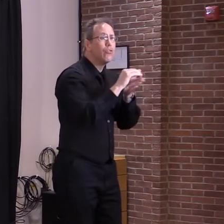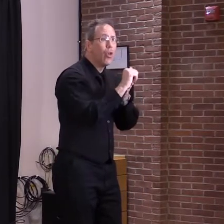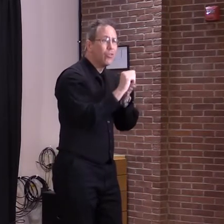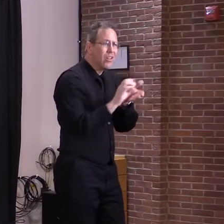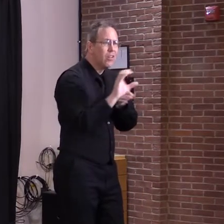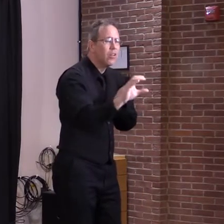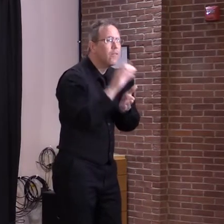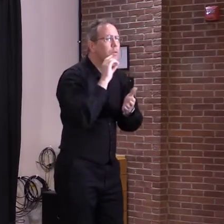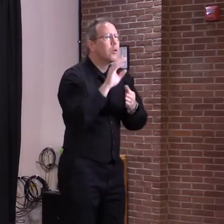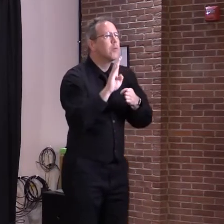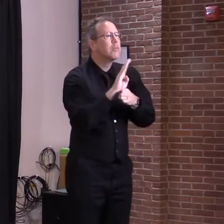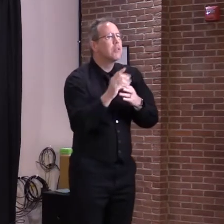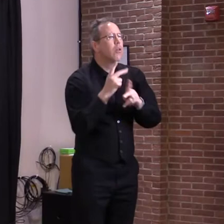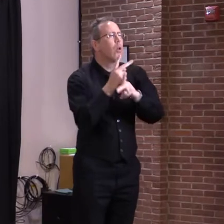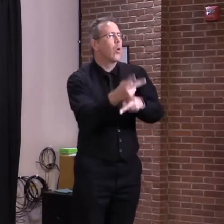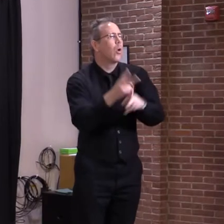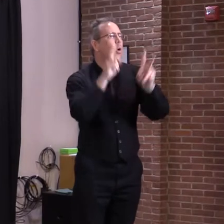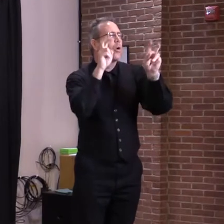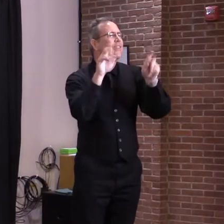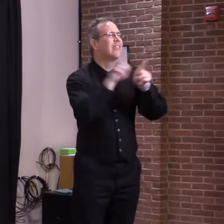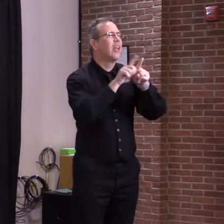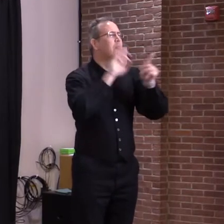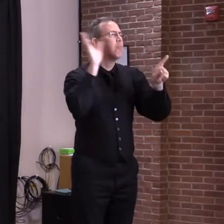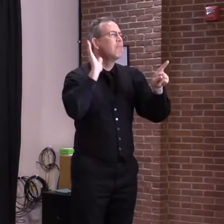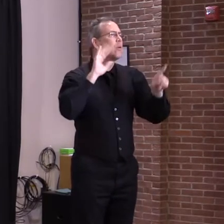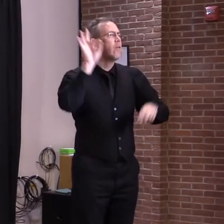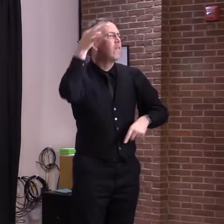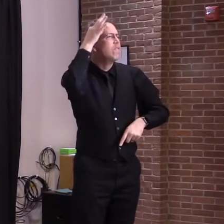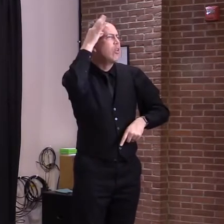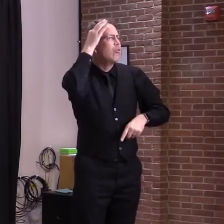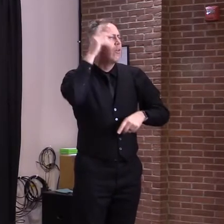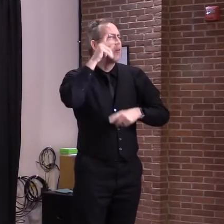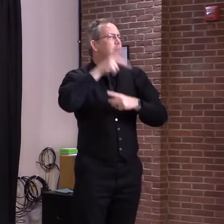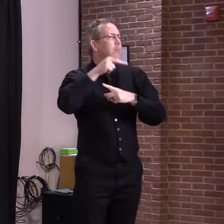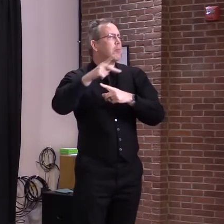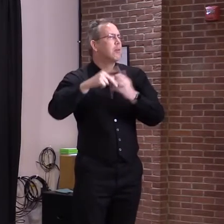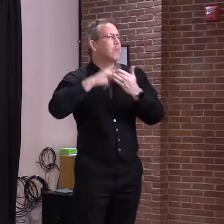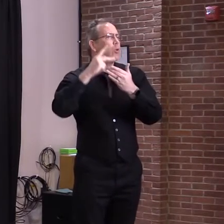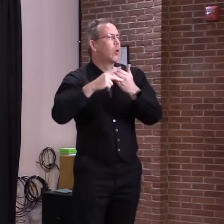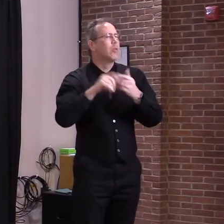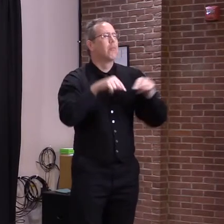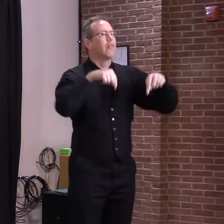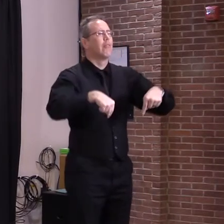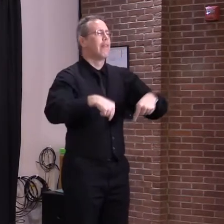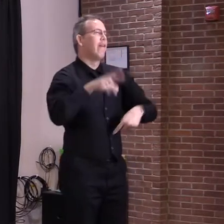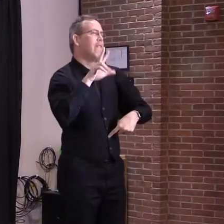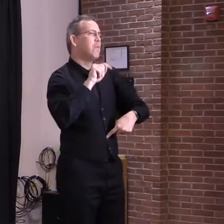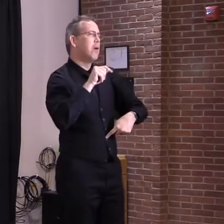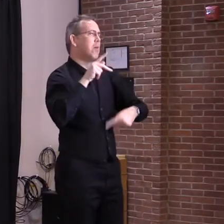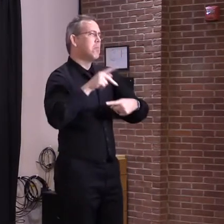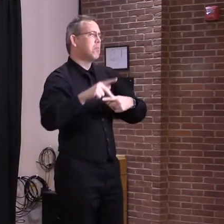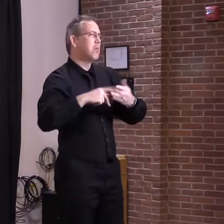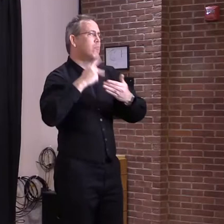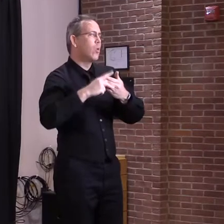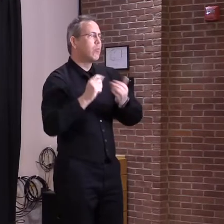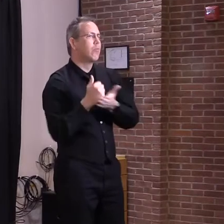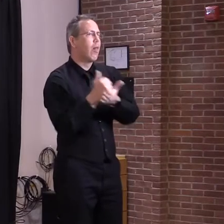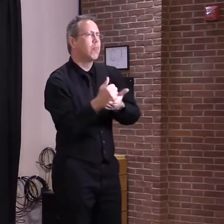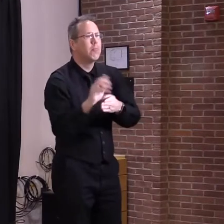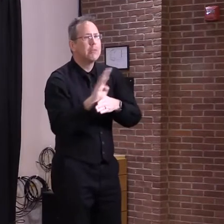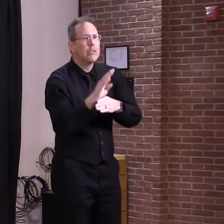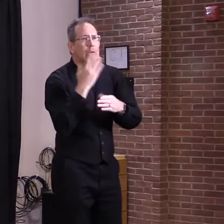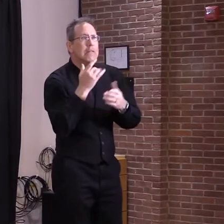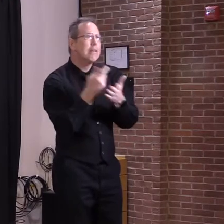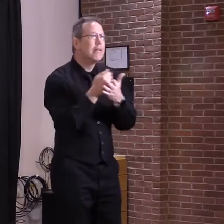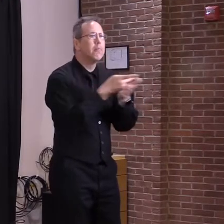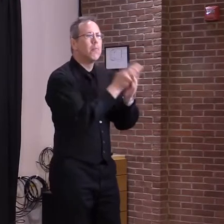for businesses. This is the Vermont version of the federal PPP loans. This will focus on sectors hit